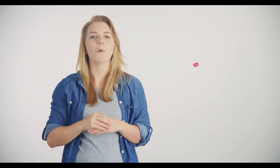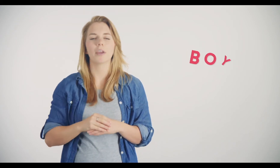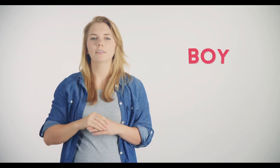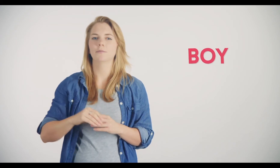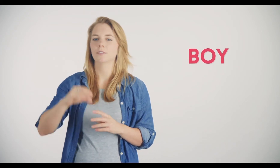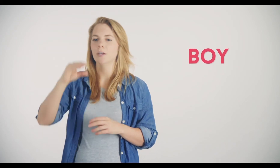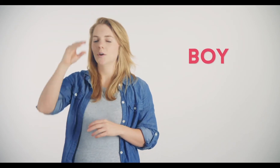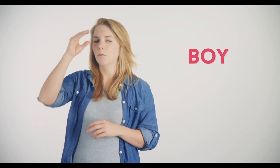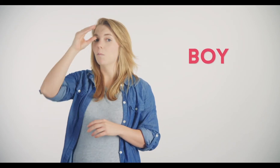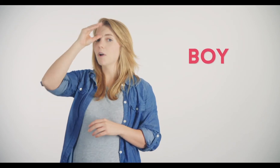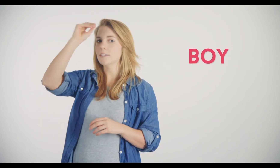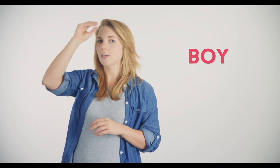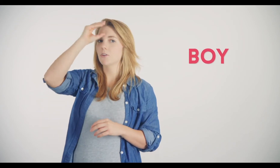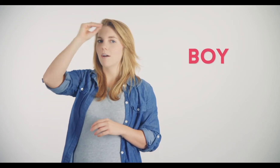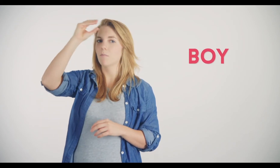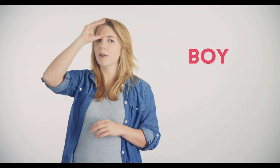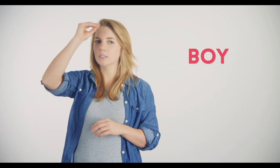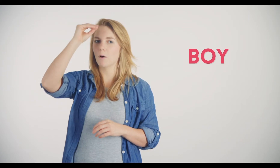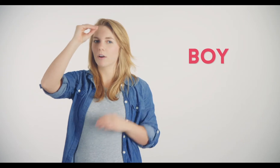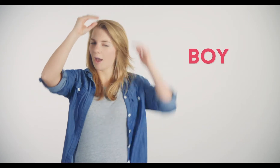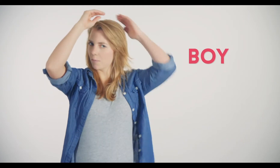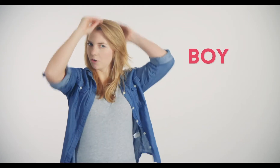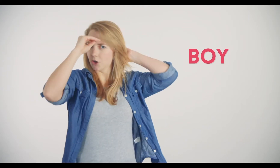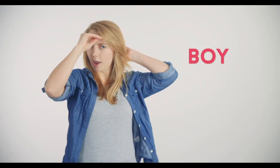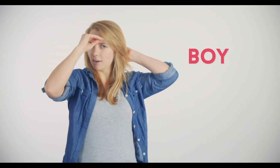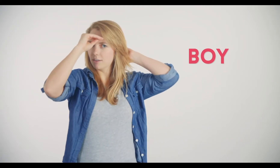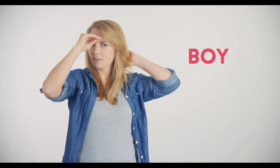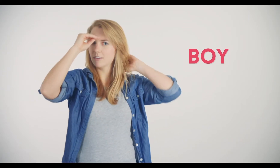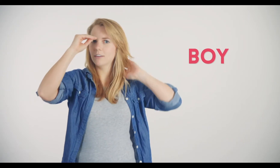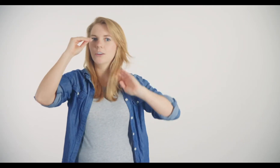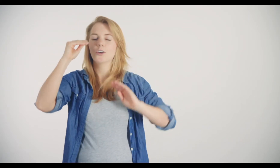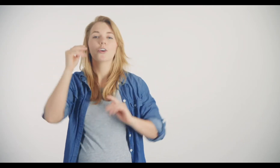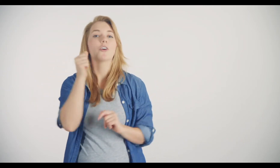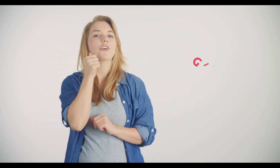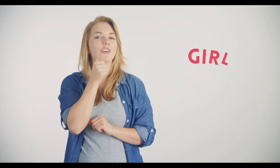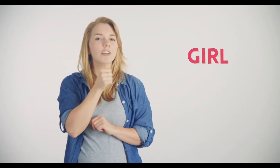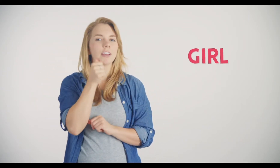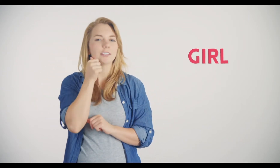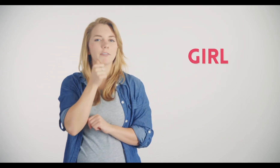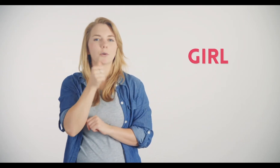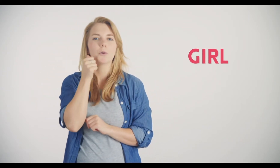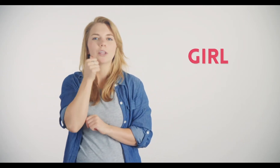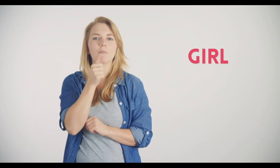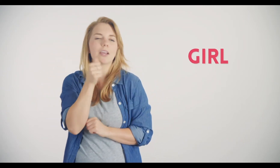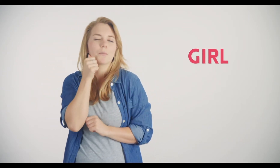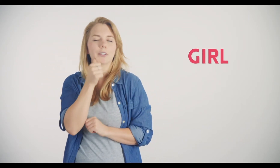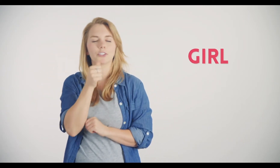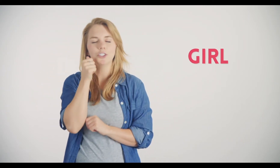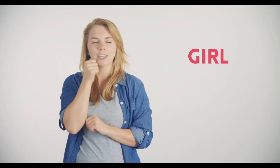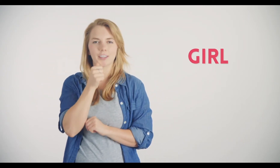boy. Boy is like you have a baseball cap on your head. Girl is if you're putting makeup on your cheek.